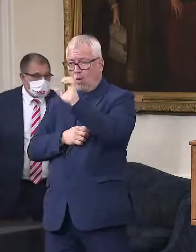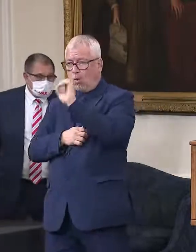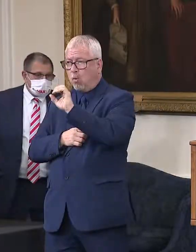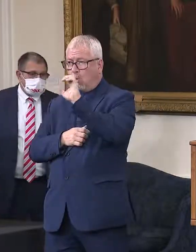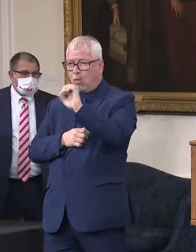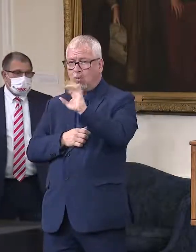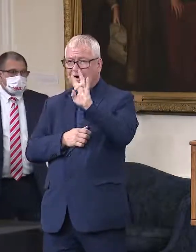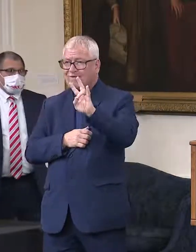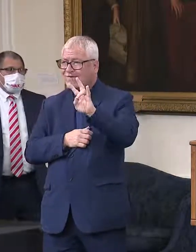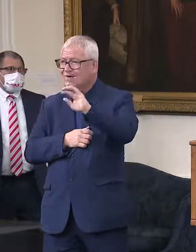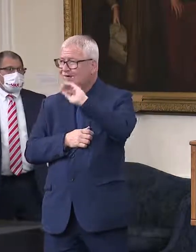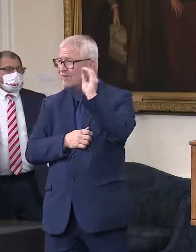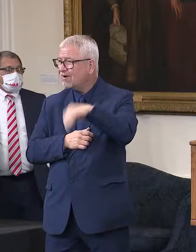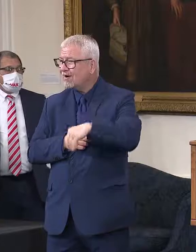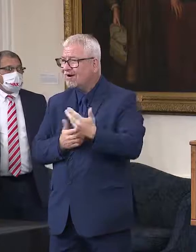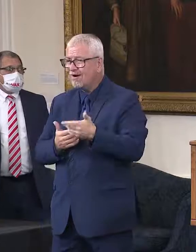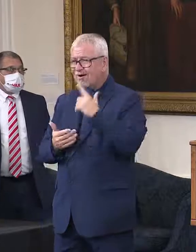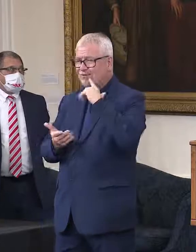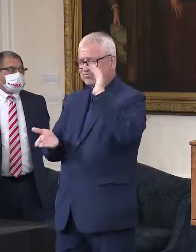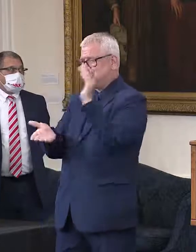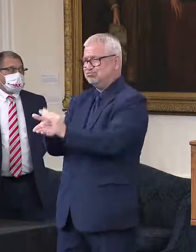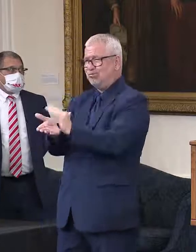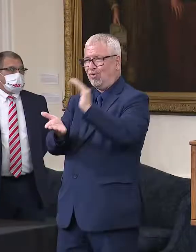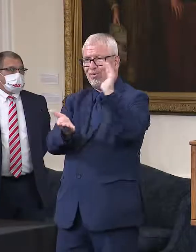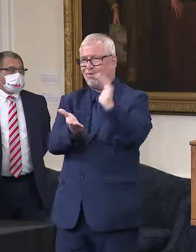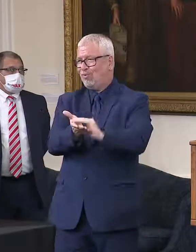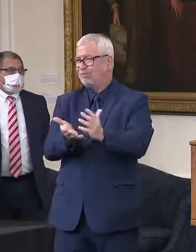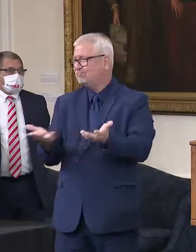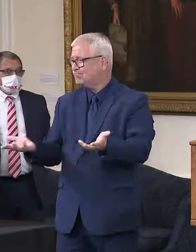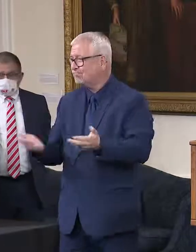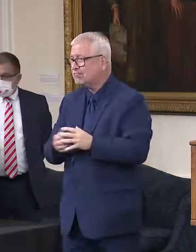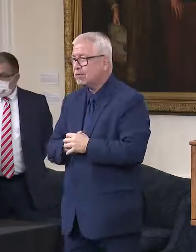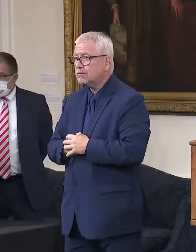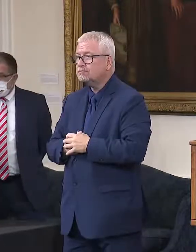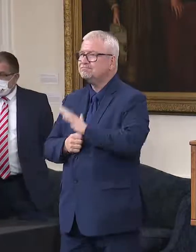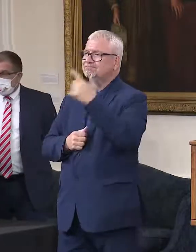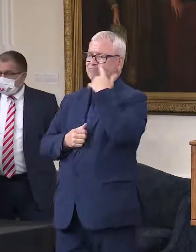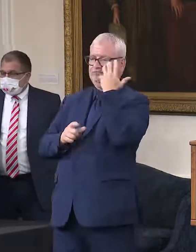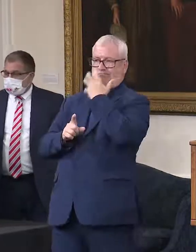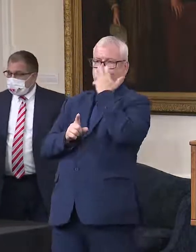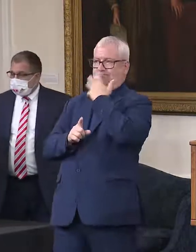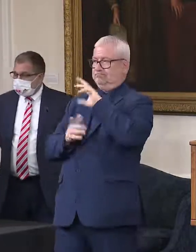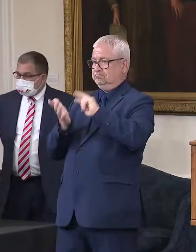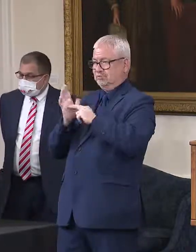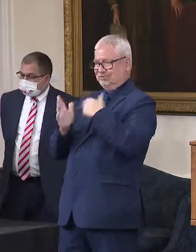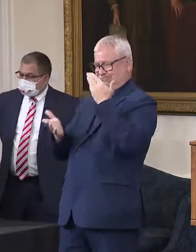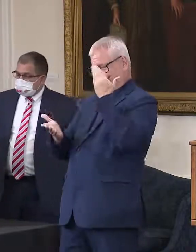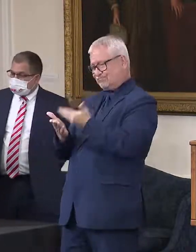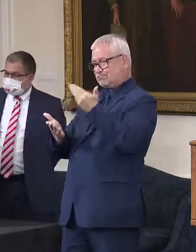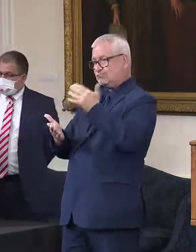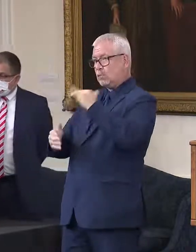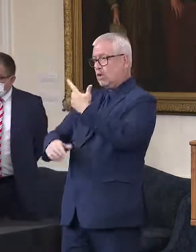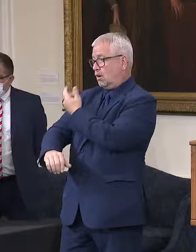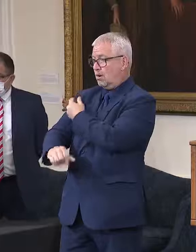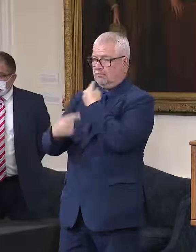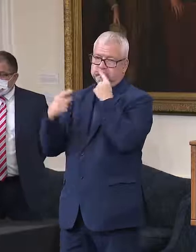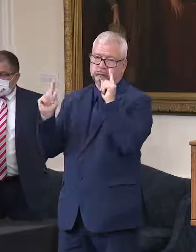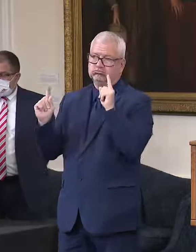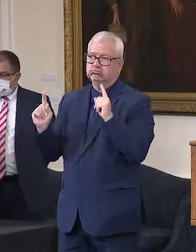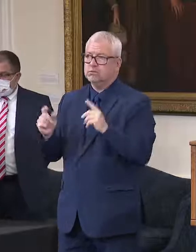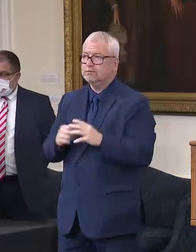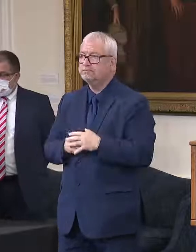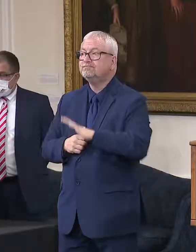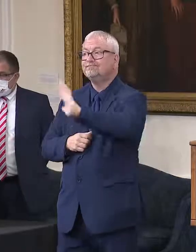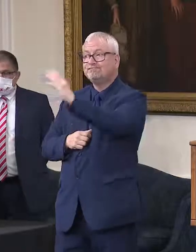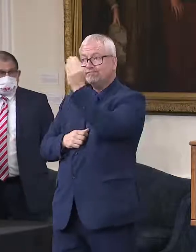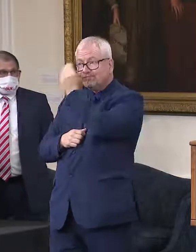0.007% of vaccinated Marylanders, which is an amazing success. However, the data we now